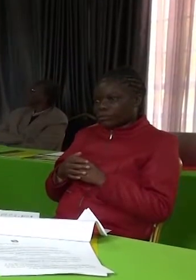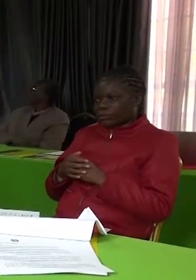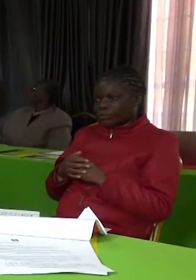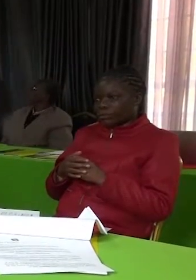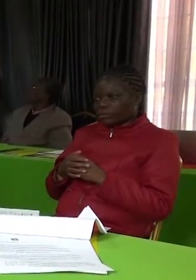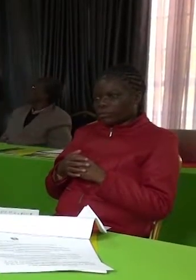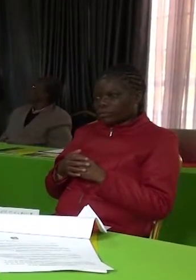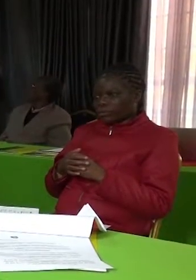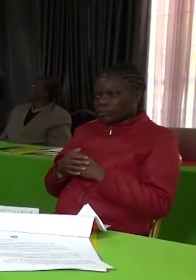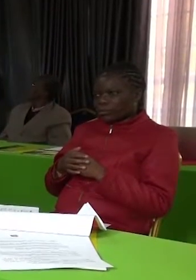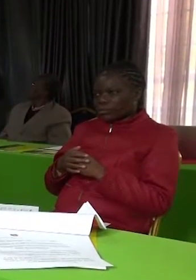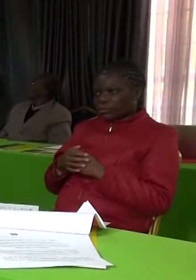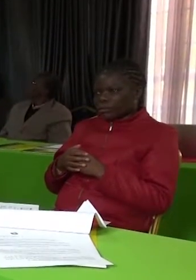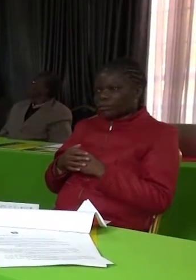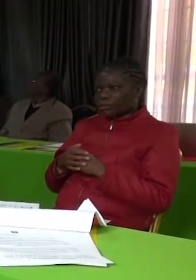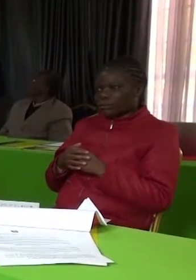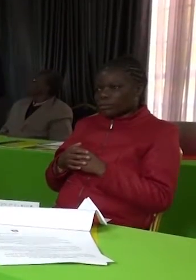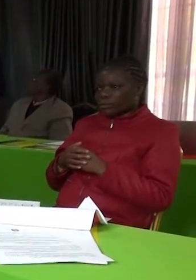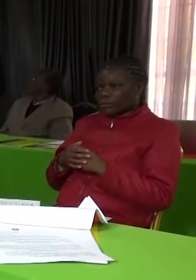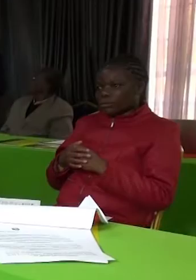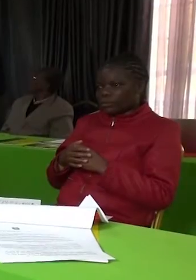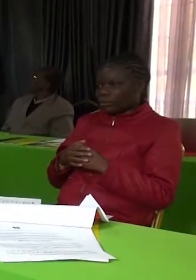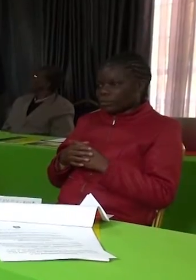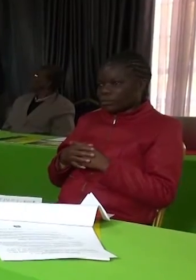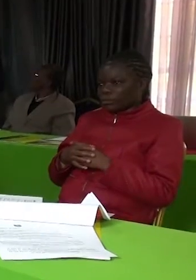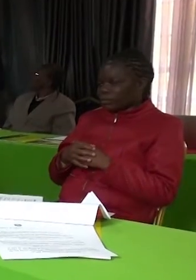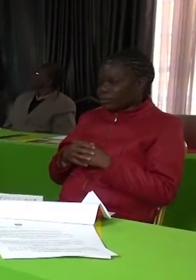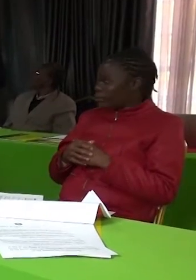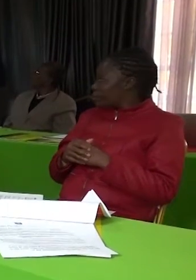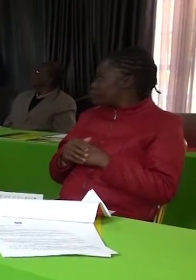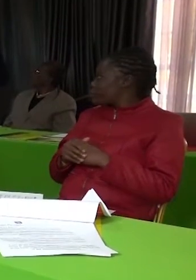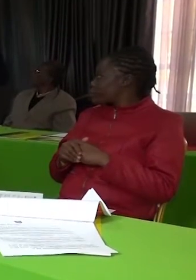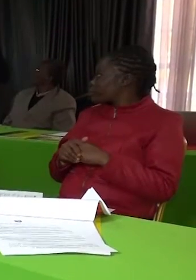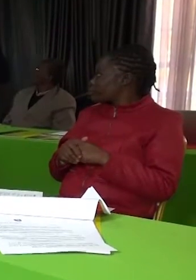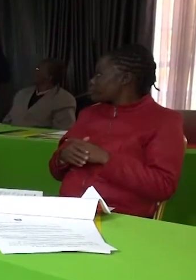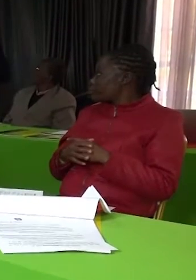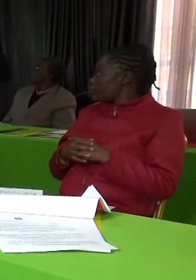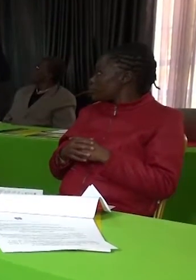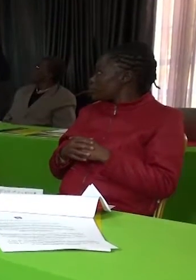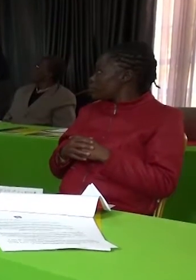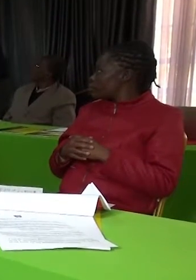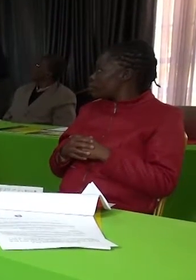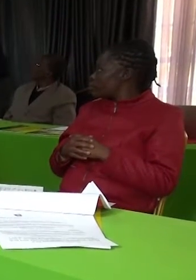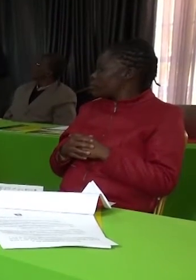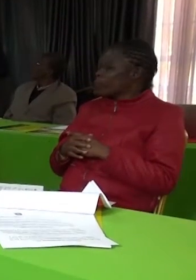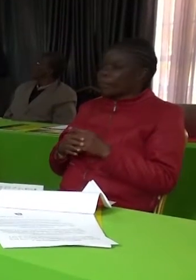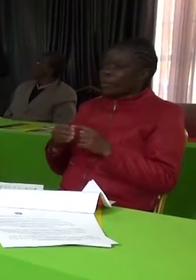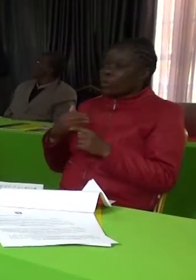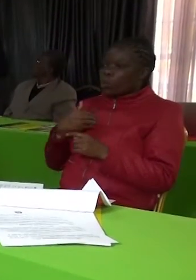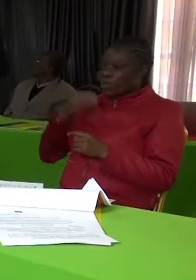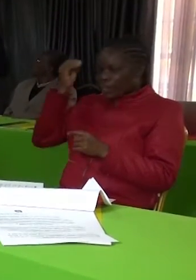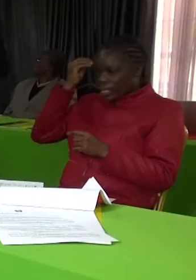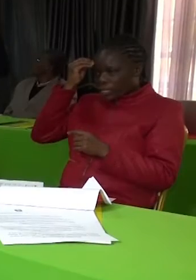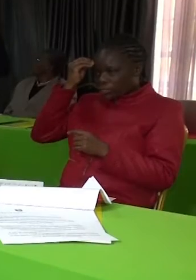you people, now the green comes in. Other than the education sector with all